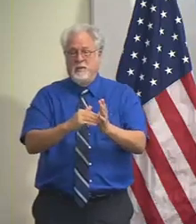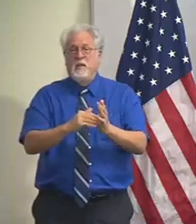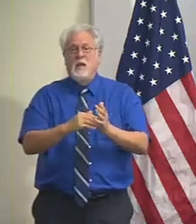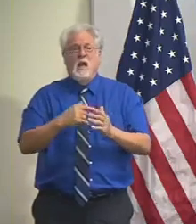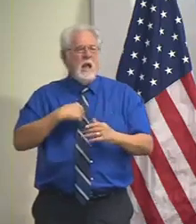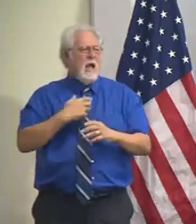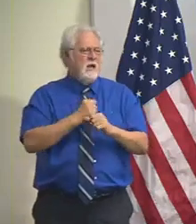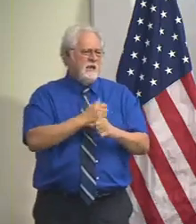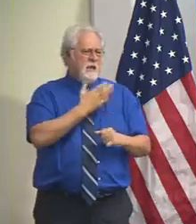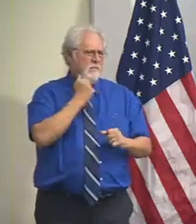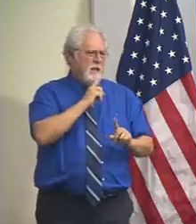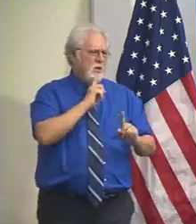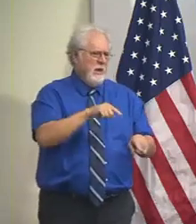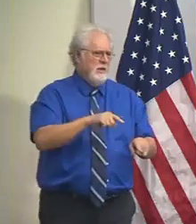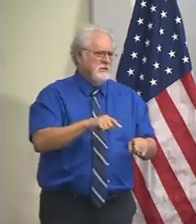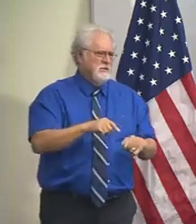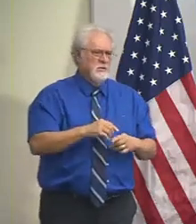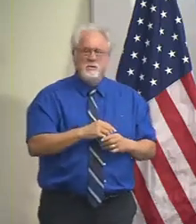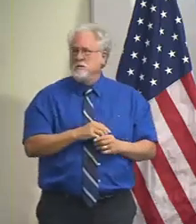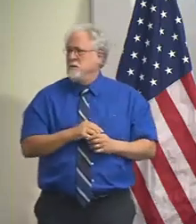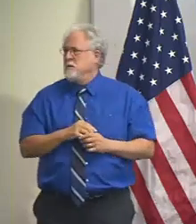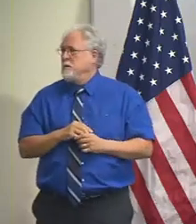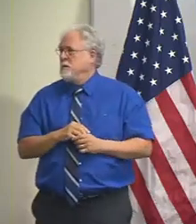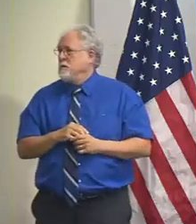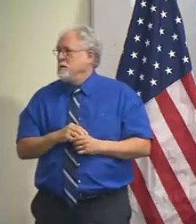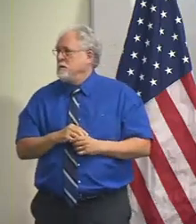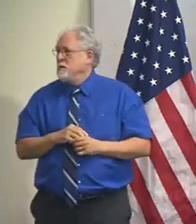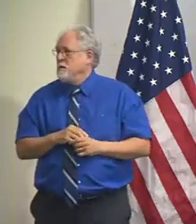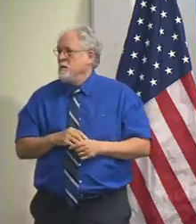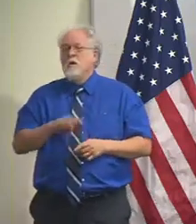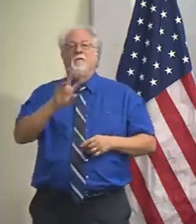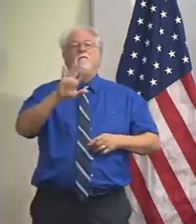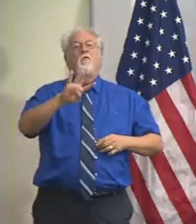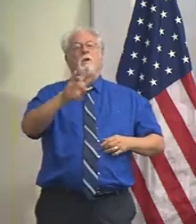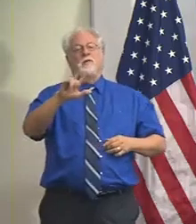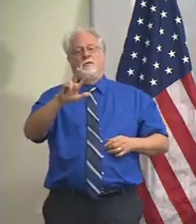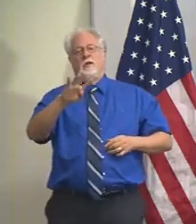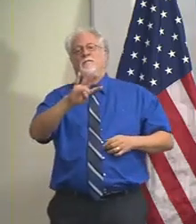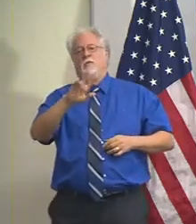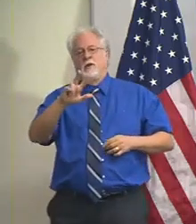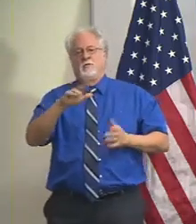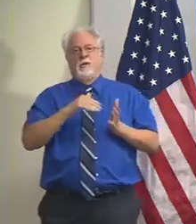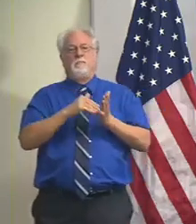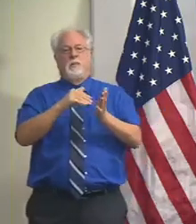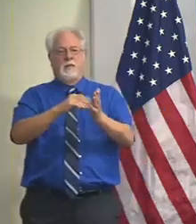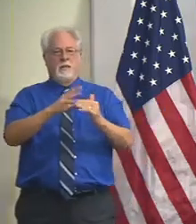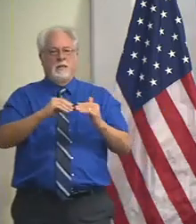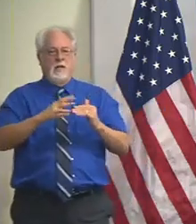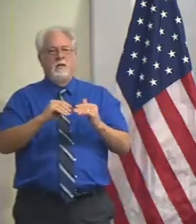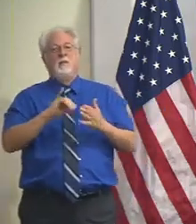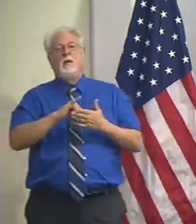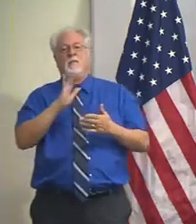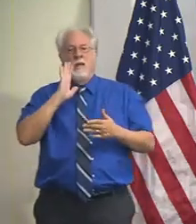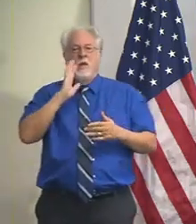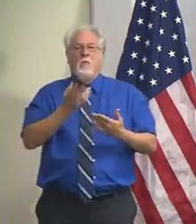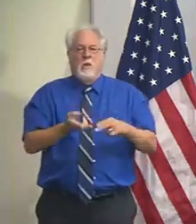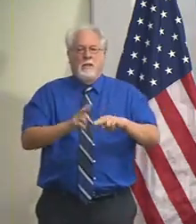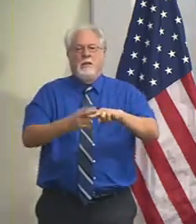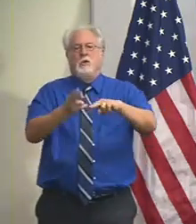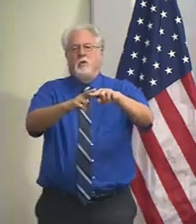I'll get you a better answer if that's not correct. I'm sorry, $43 million, but that's going to